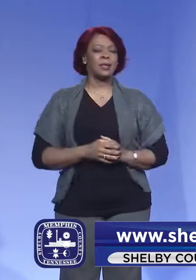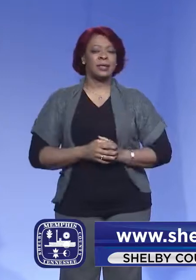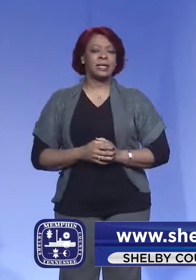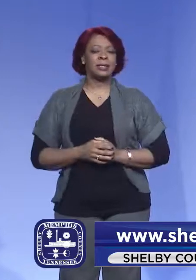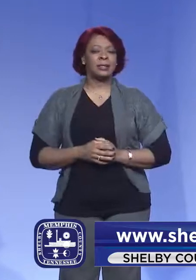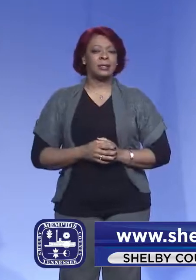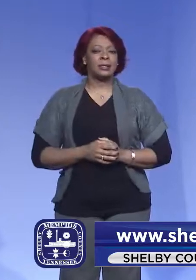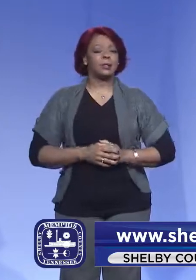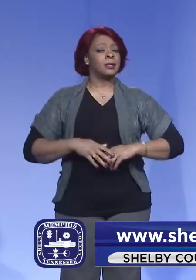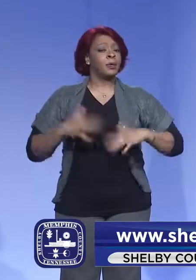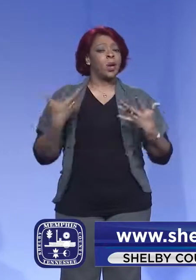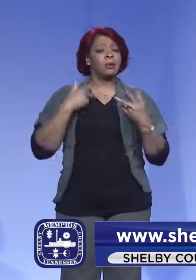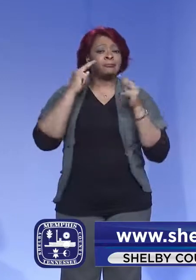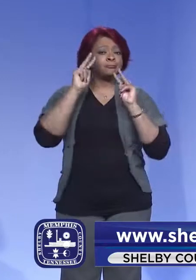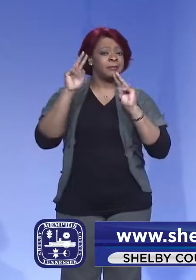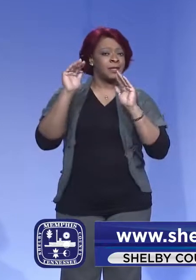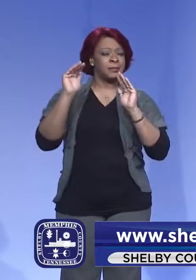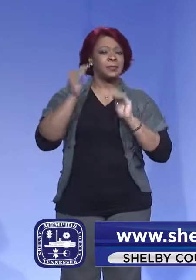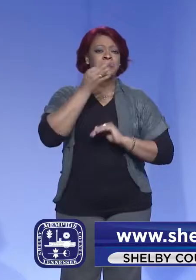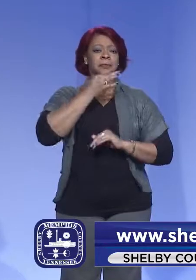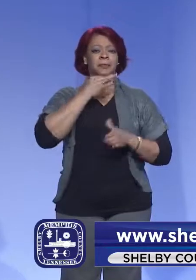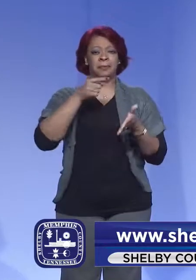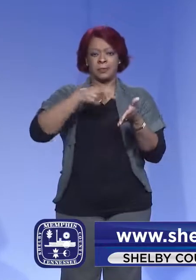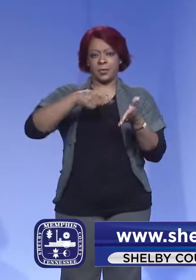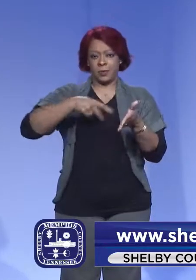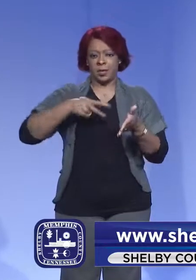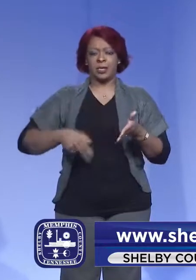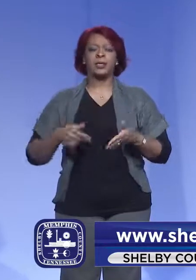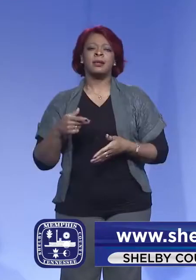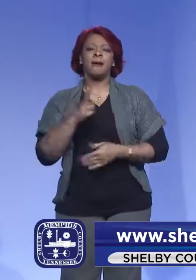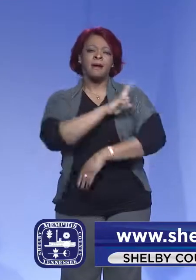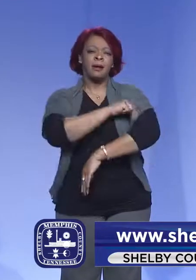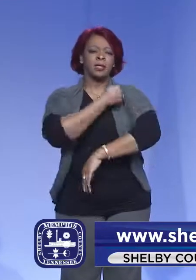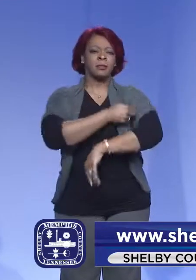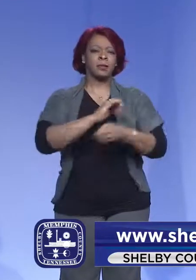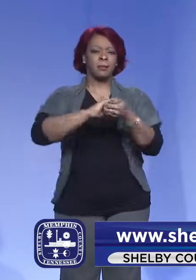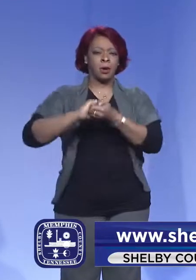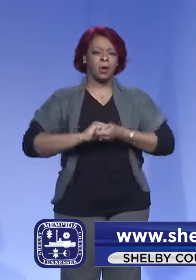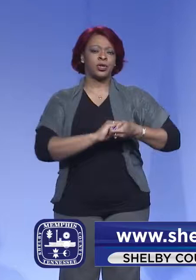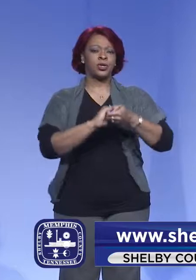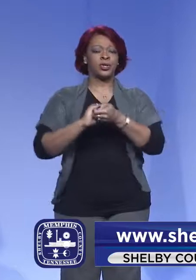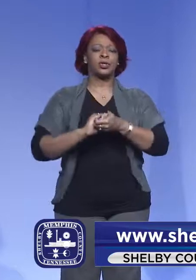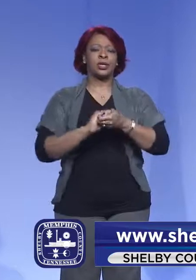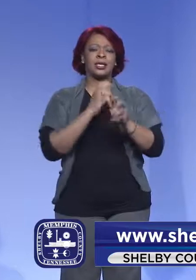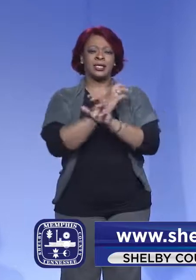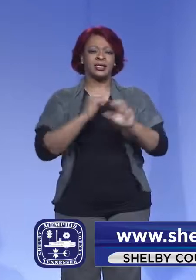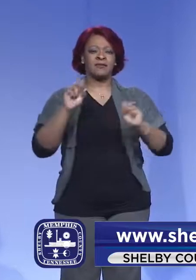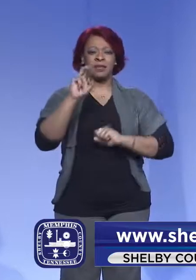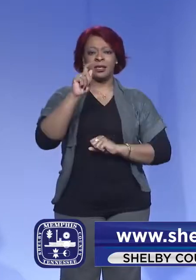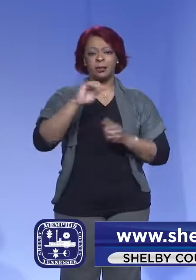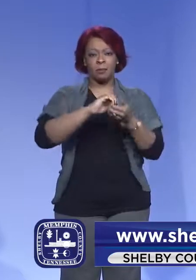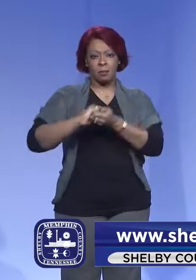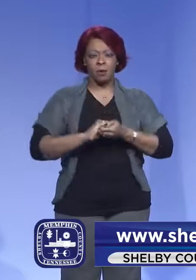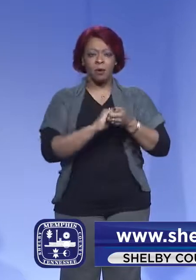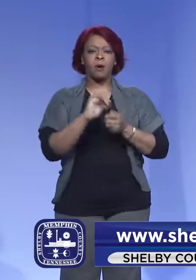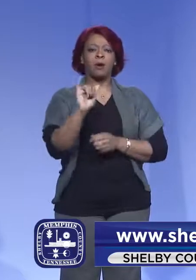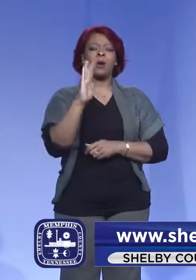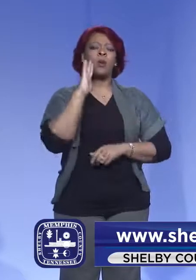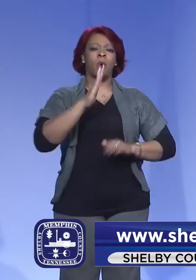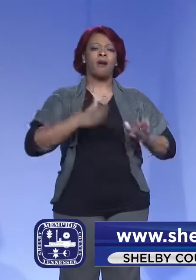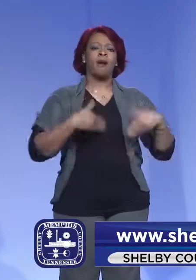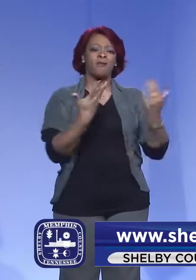But also what we anticipate in the upcoming weeks is that hospital partners and safety net partners will also